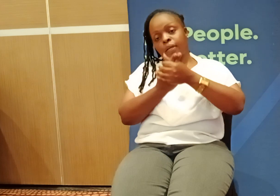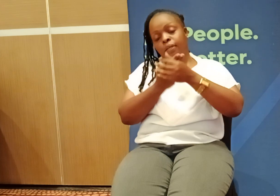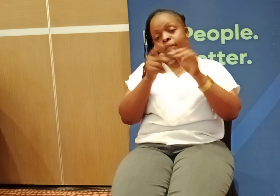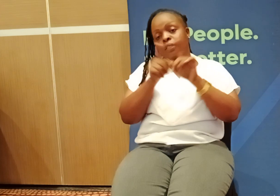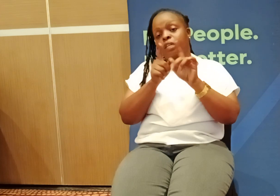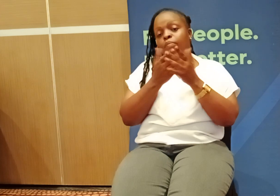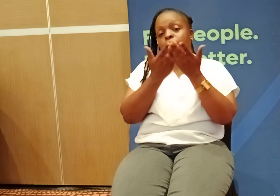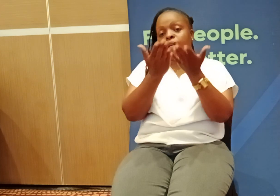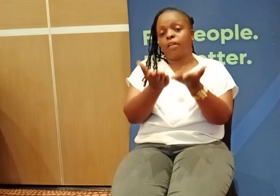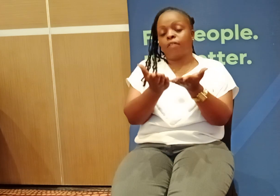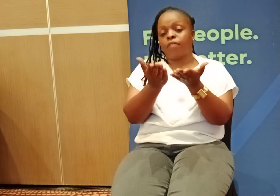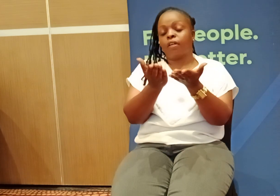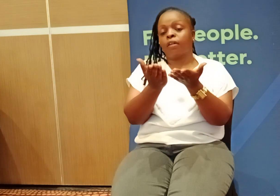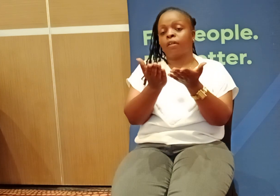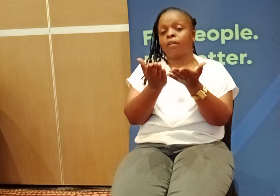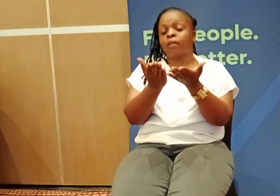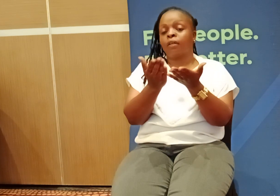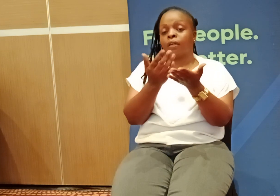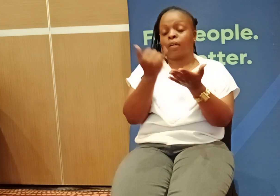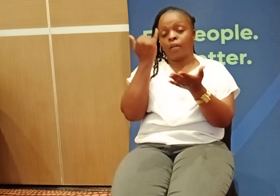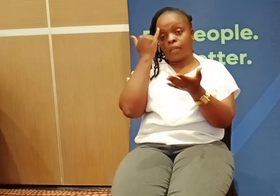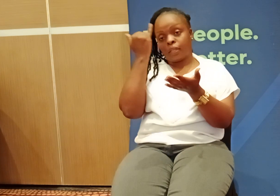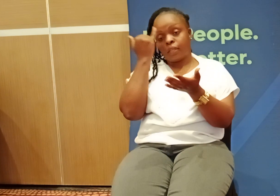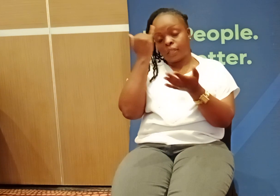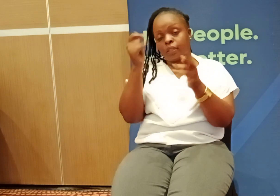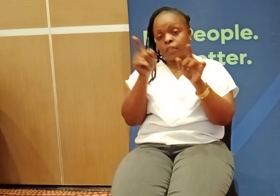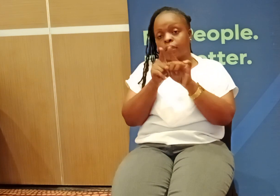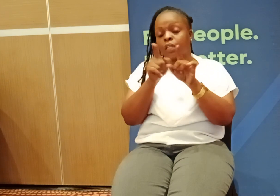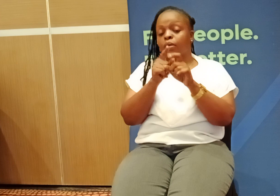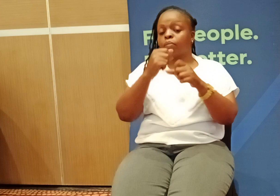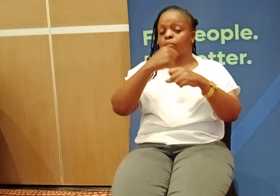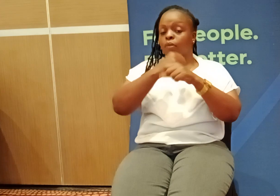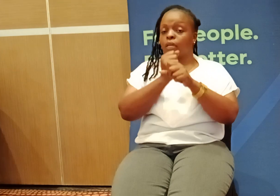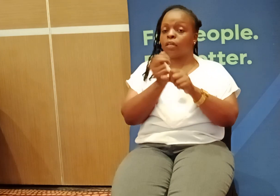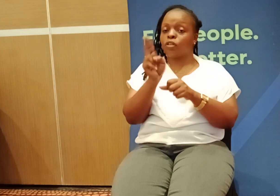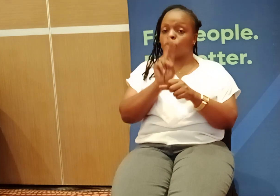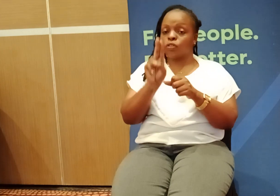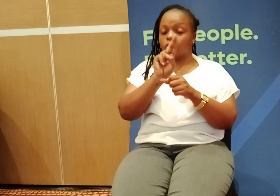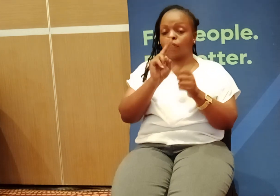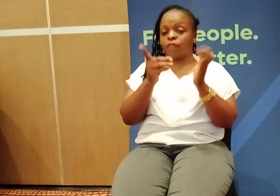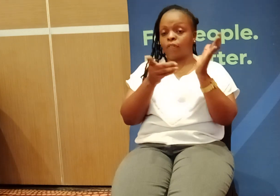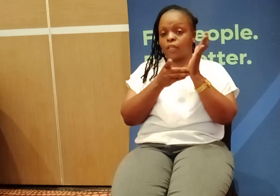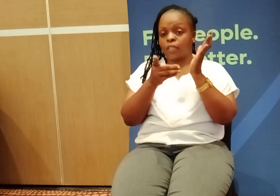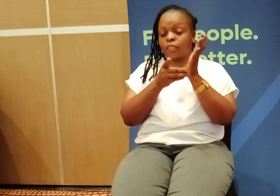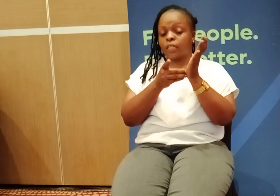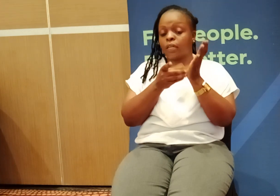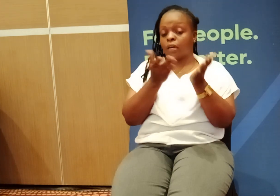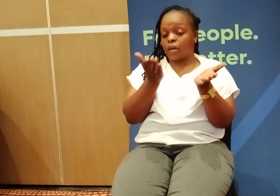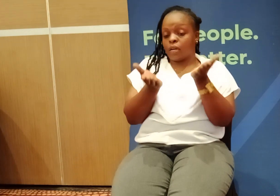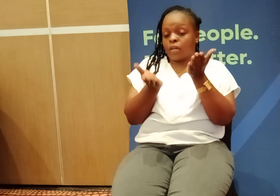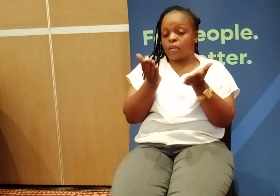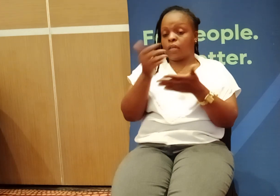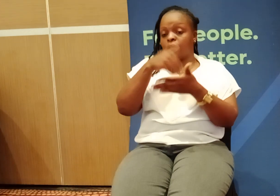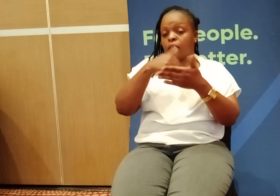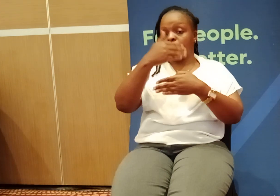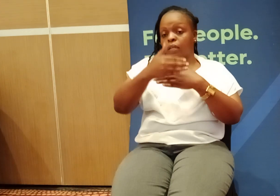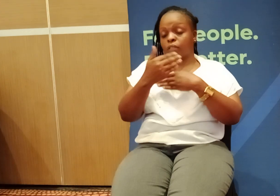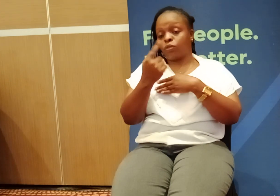deliver propositions. We'll optimize data and analytics. In the next 1 or so months, we will